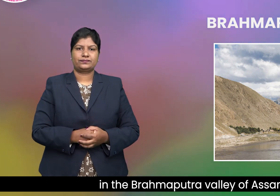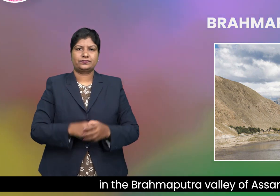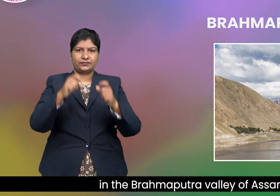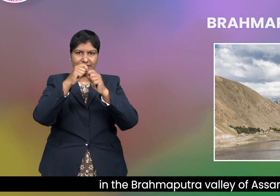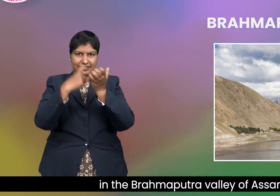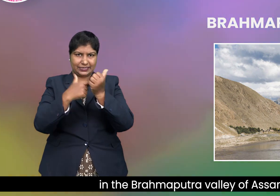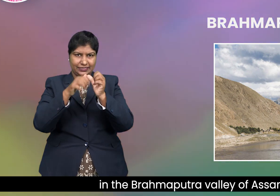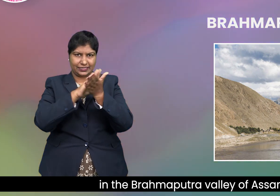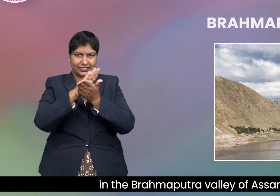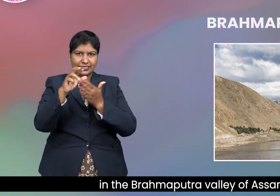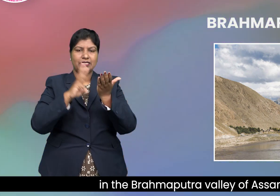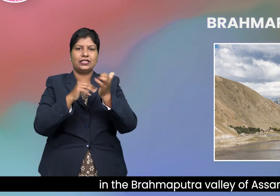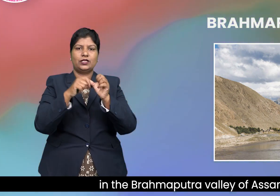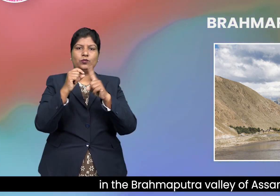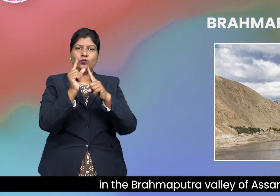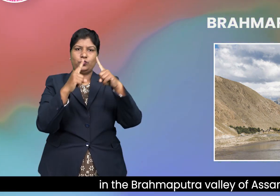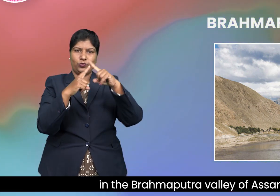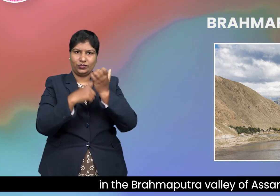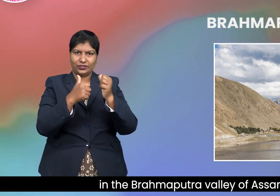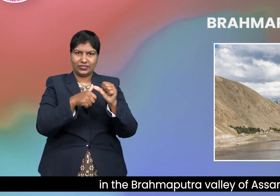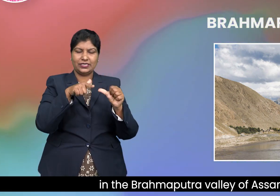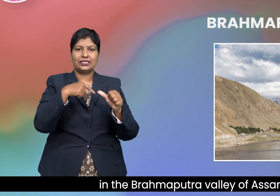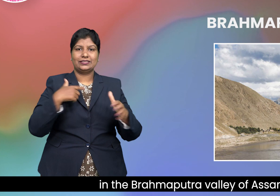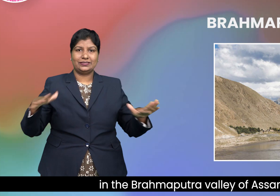Brahmaputra Valley of Assam